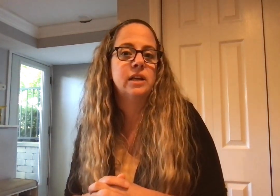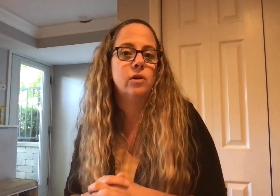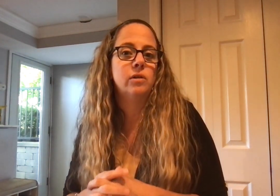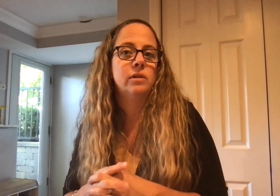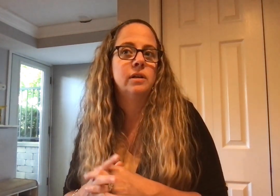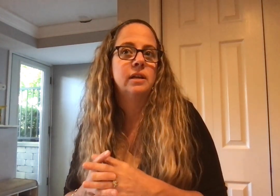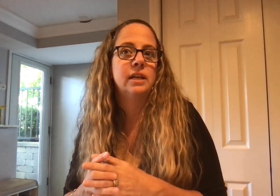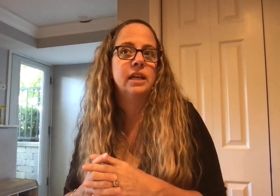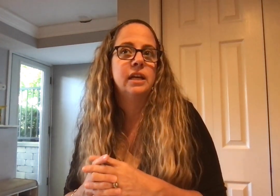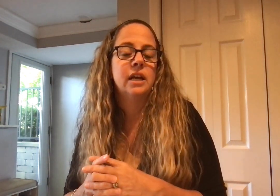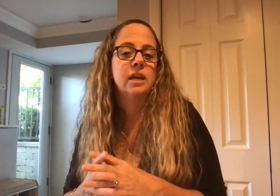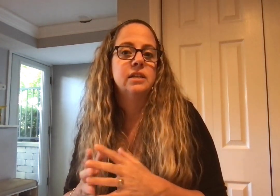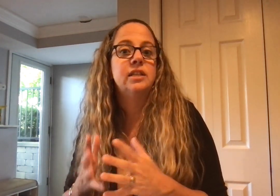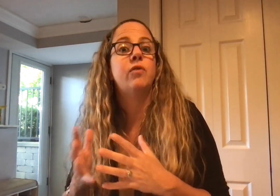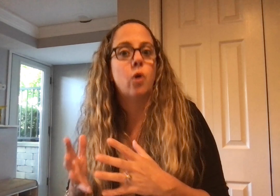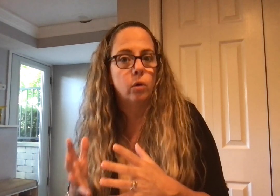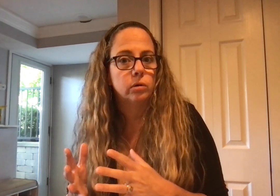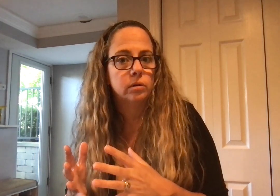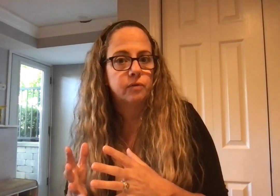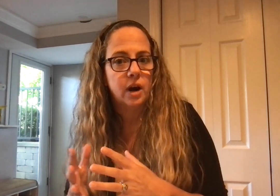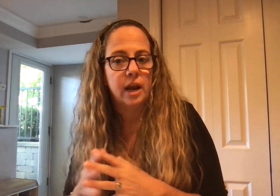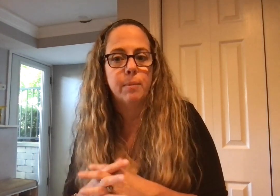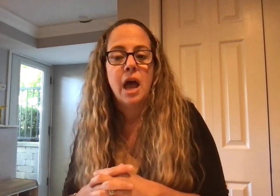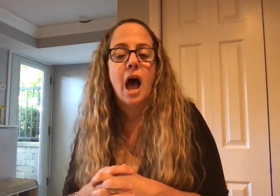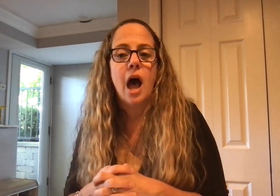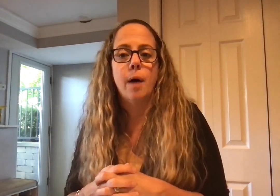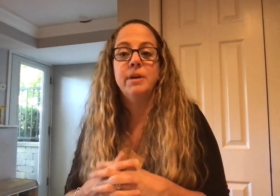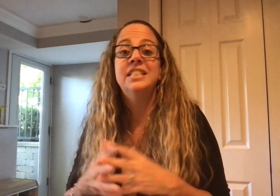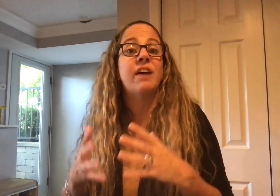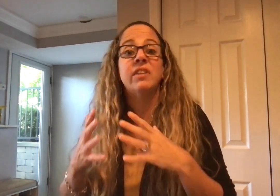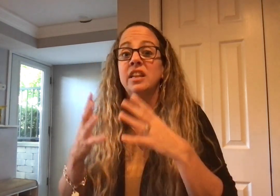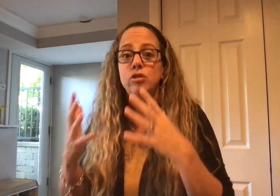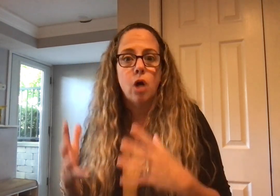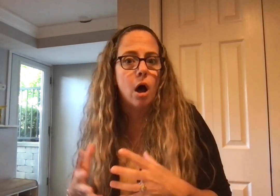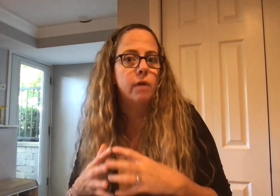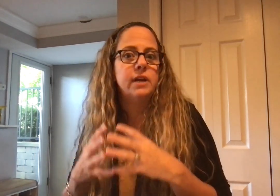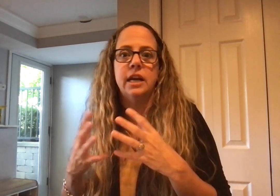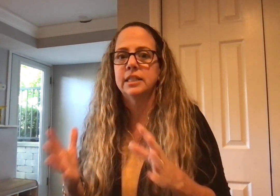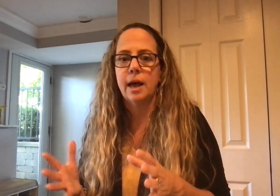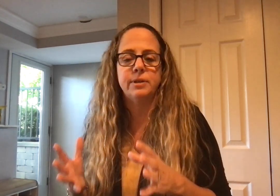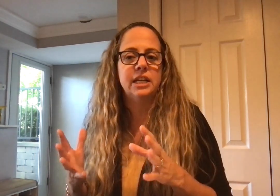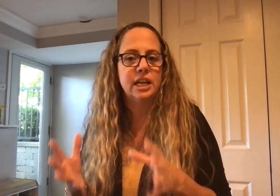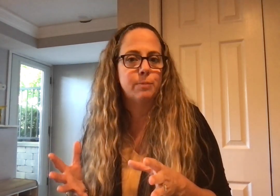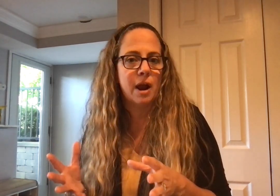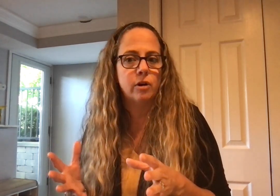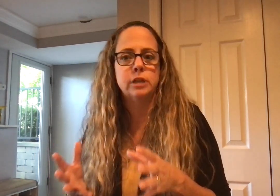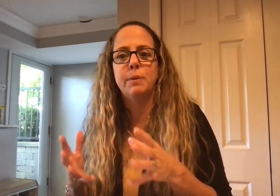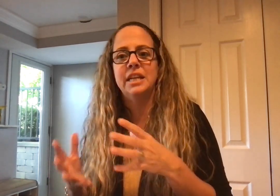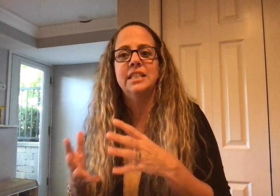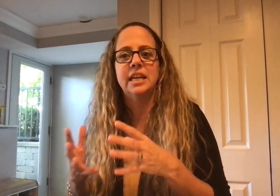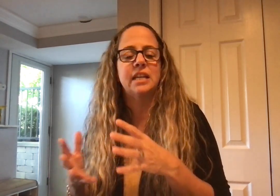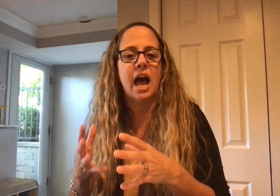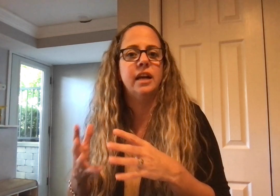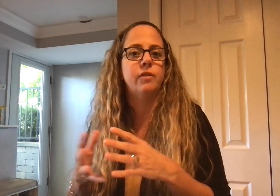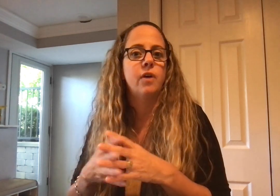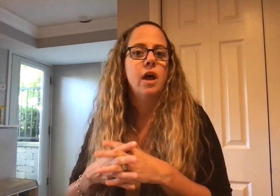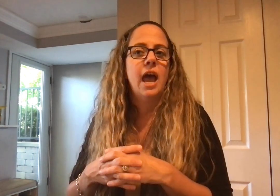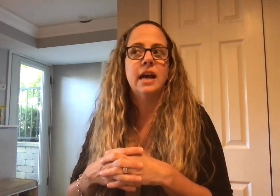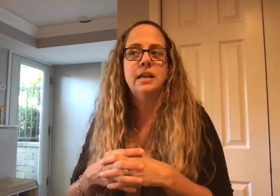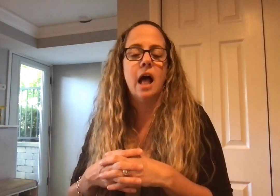little difficult for him. He definitely loved and accepted his parents, but he did kind of acknowledge